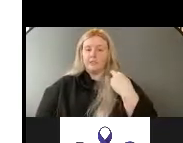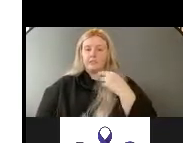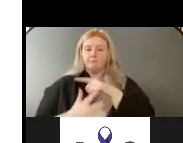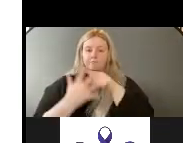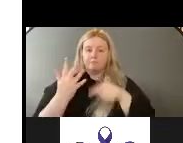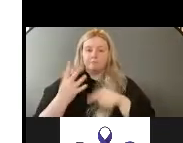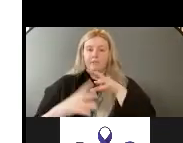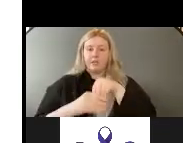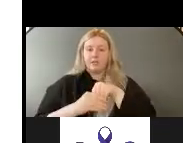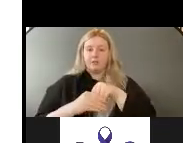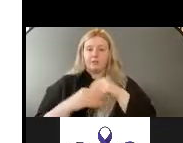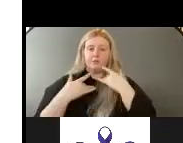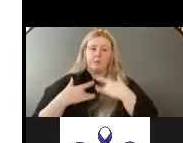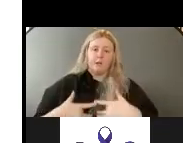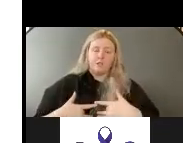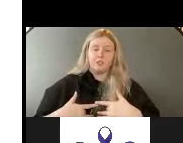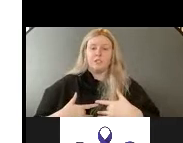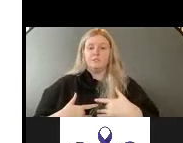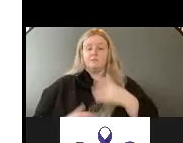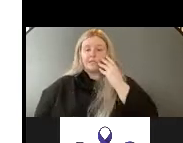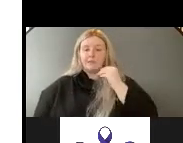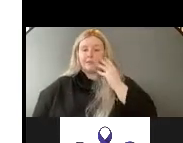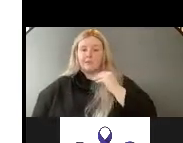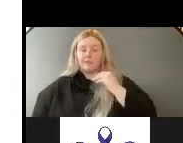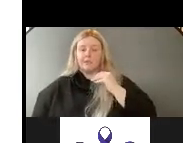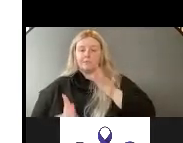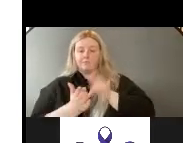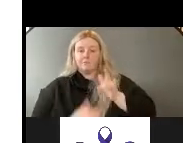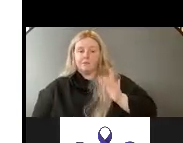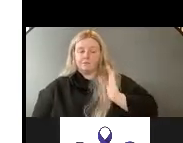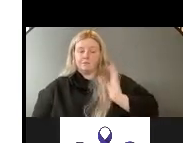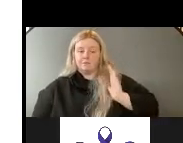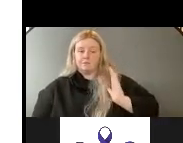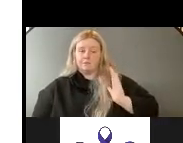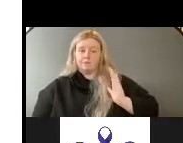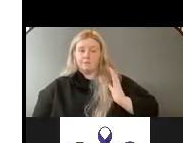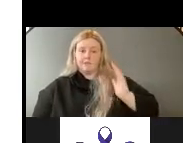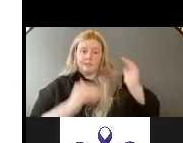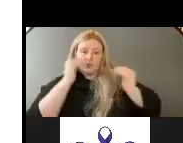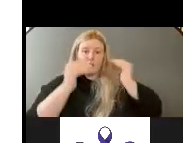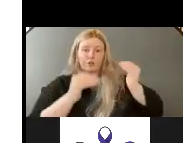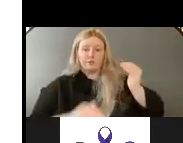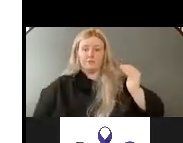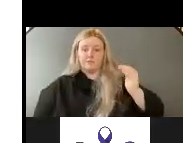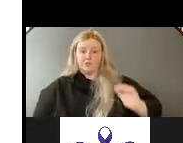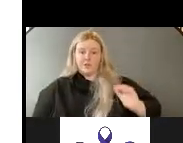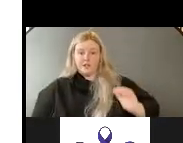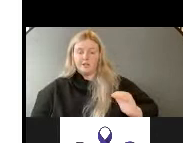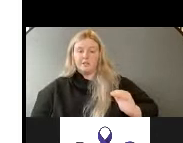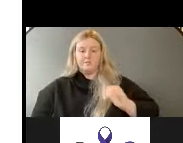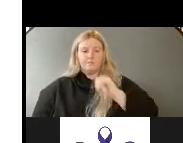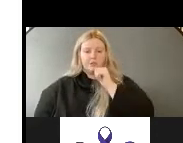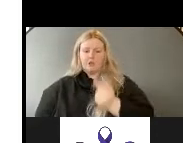of abuse as a child, youth, or adult, right? So that life, we're not talking about isolated incidents. We're talking